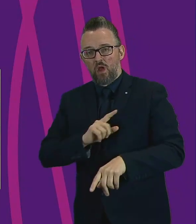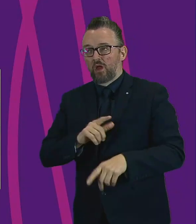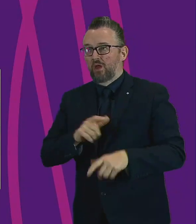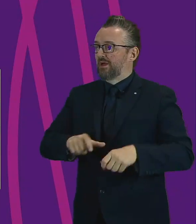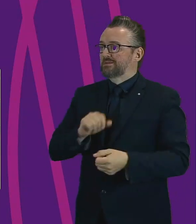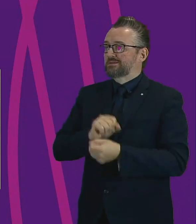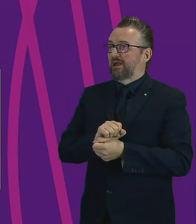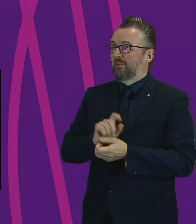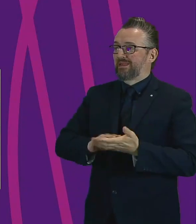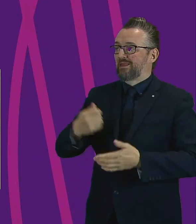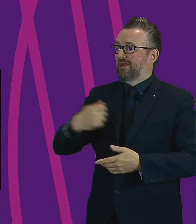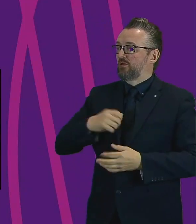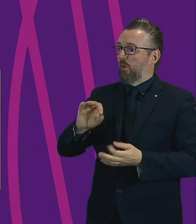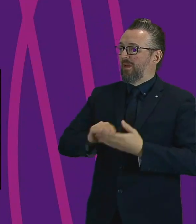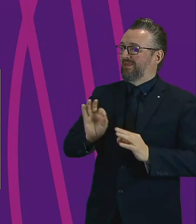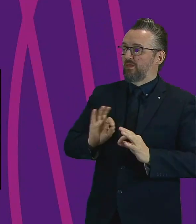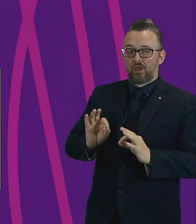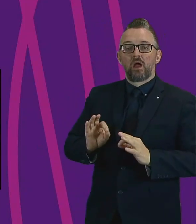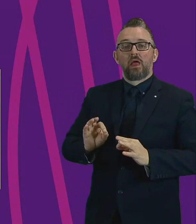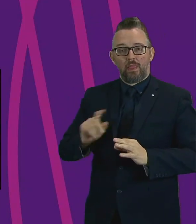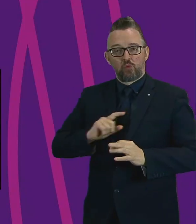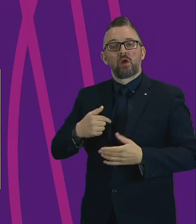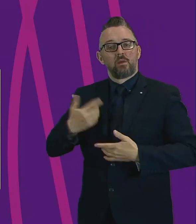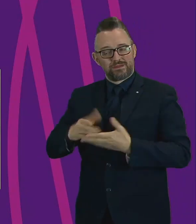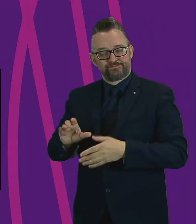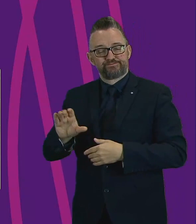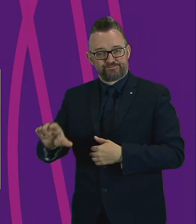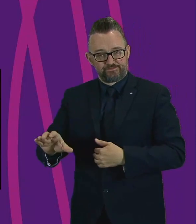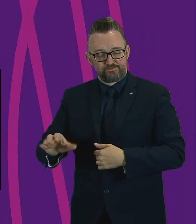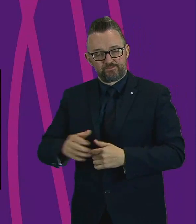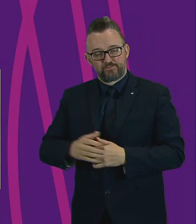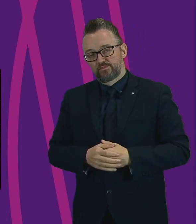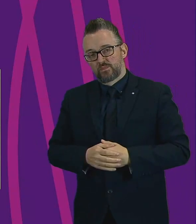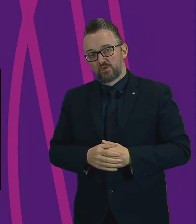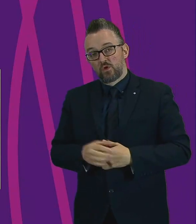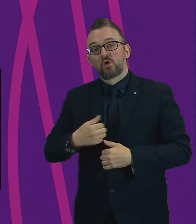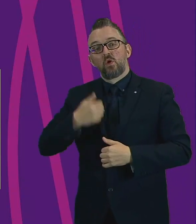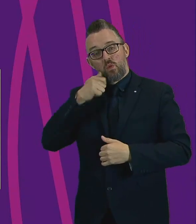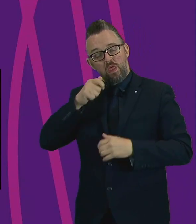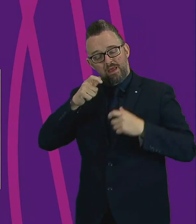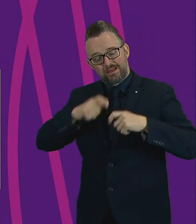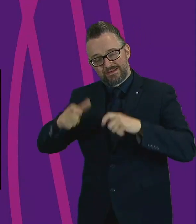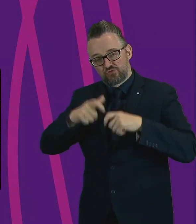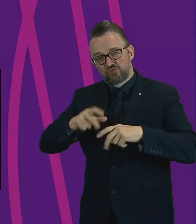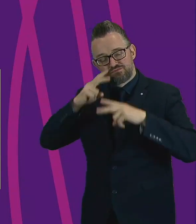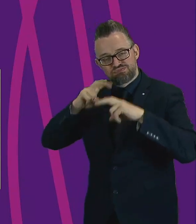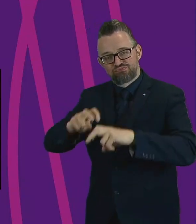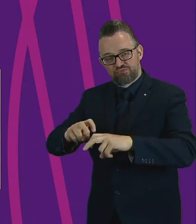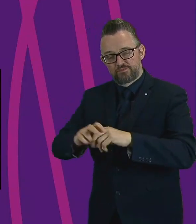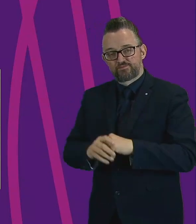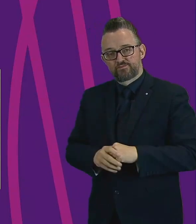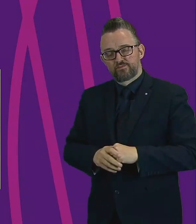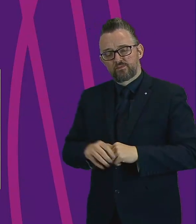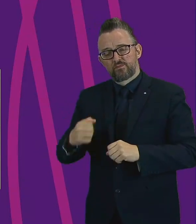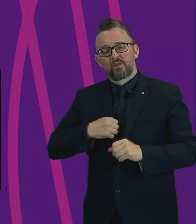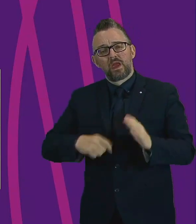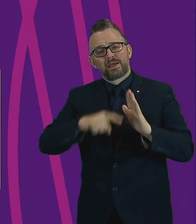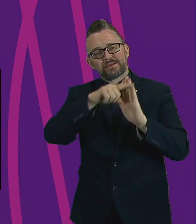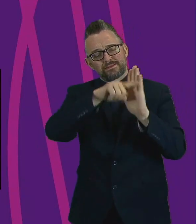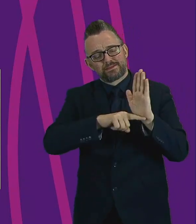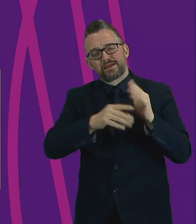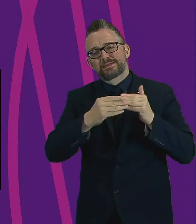if they were COVID positive. So we will continue to look at those matters. The framework I've published sets out the